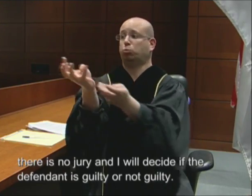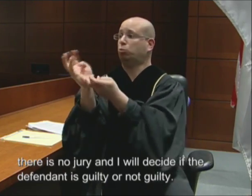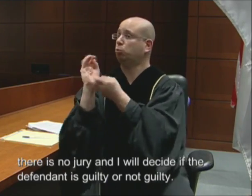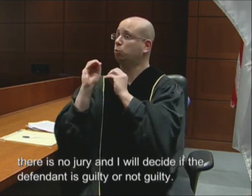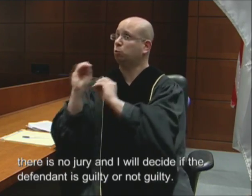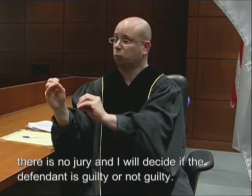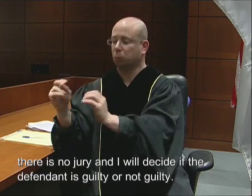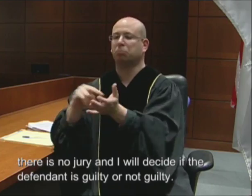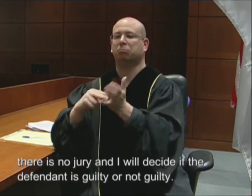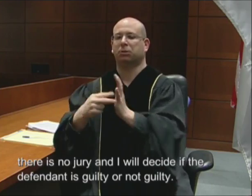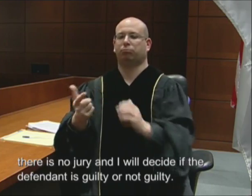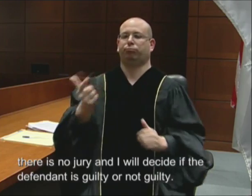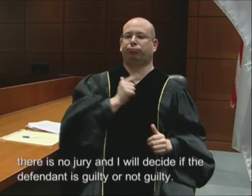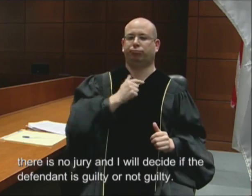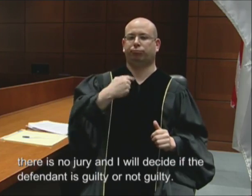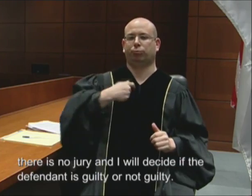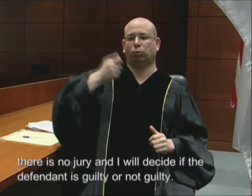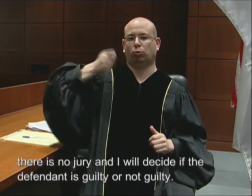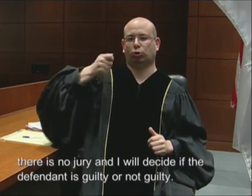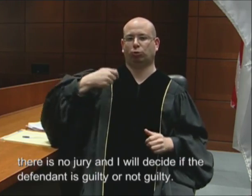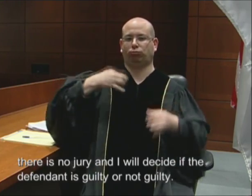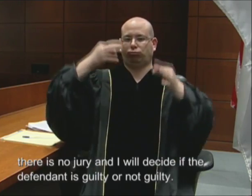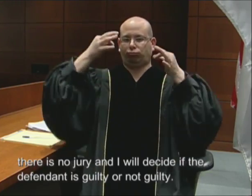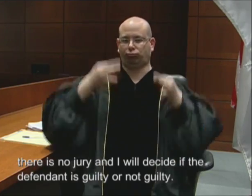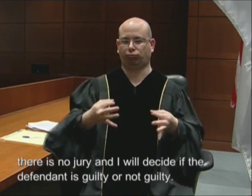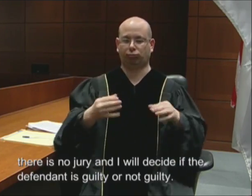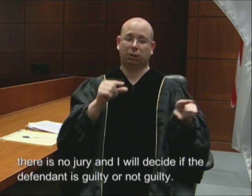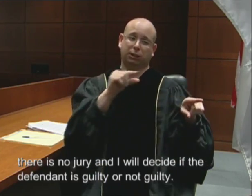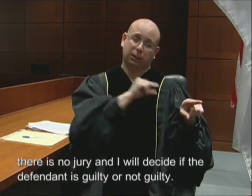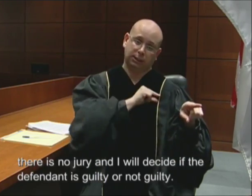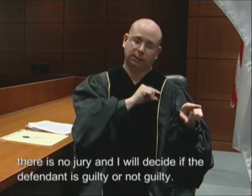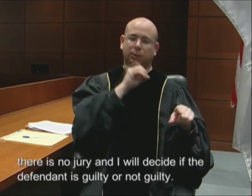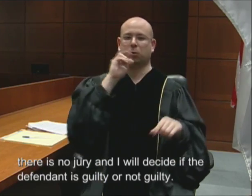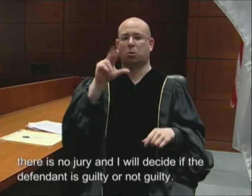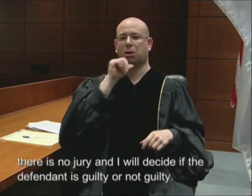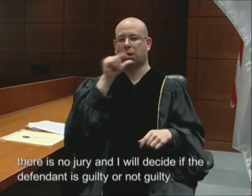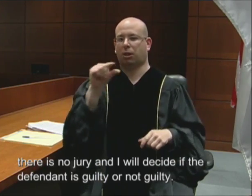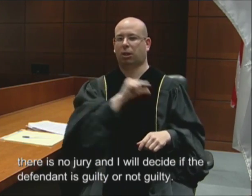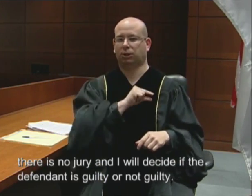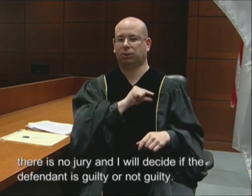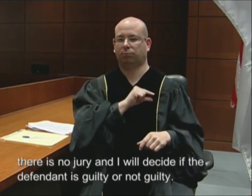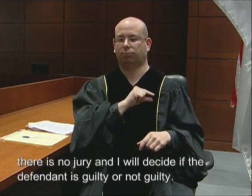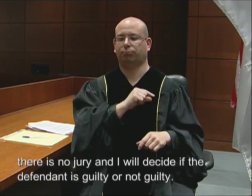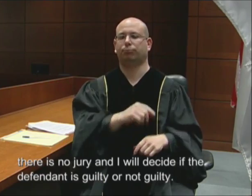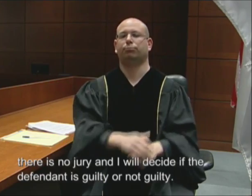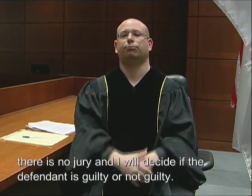Sometimes there is no jury, and I will decide if the defendant is guilty or not guilty.